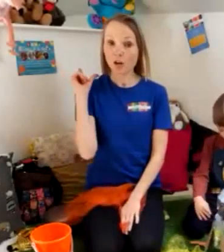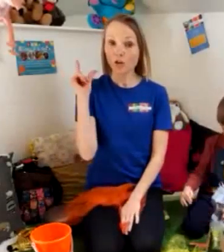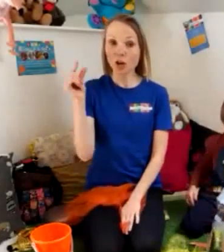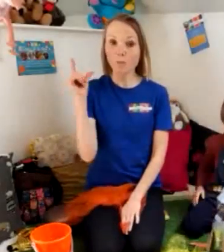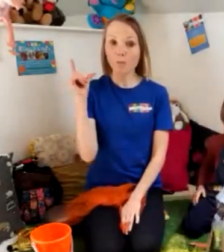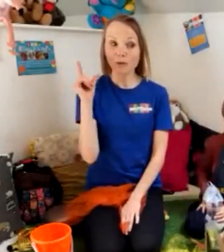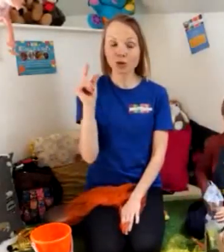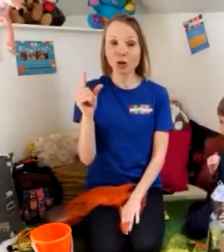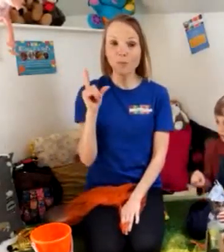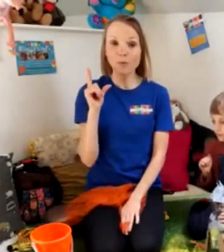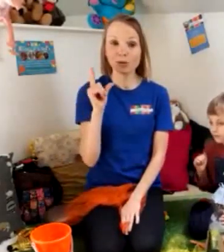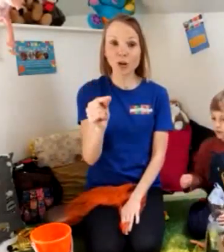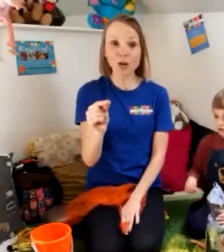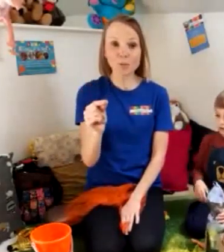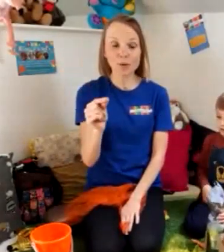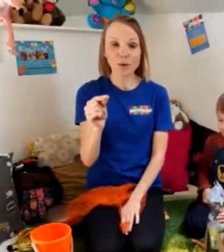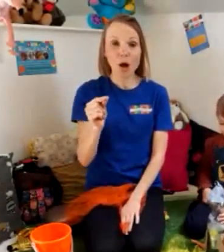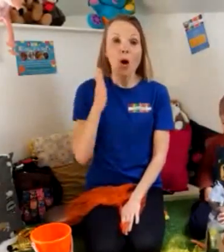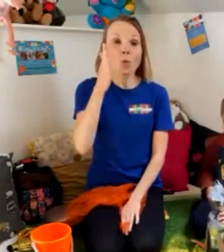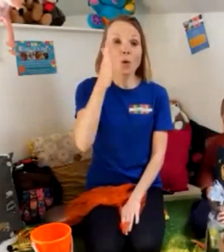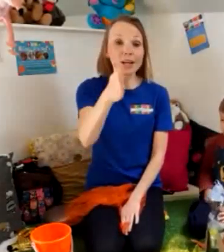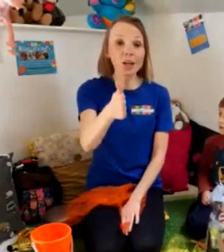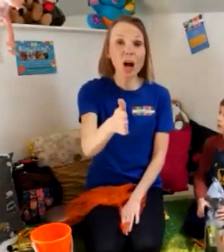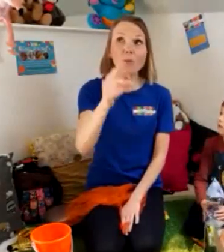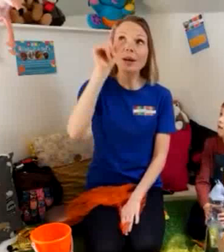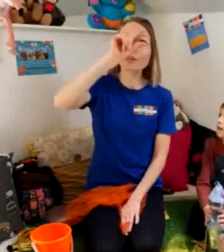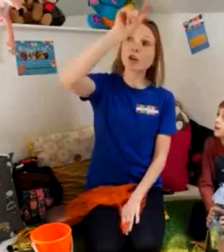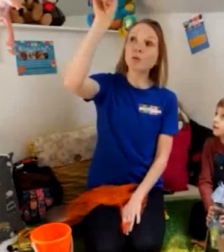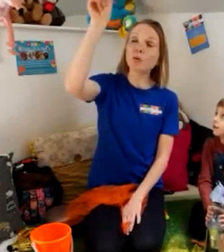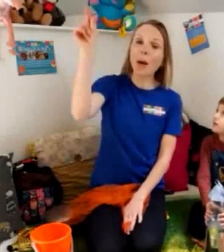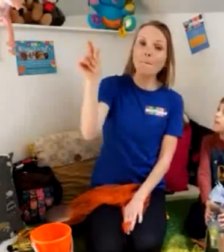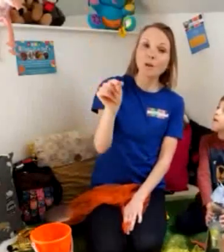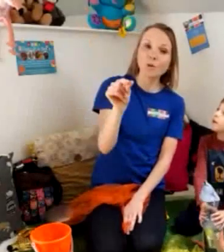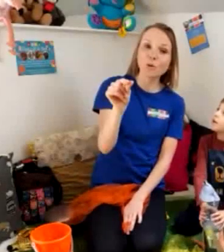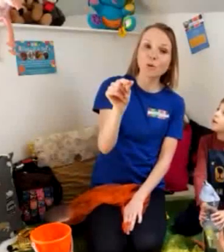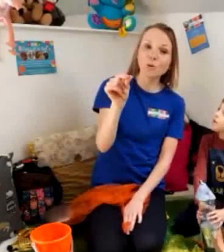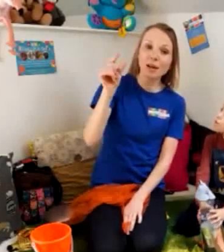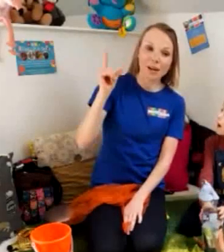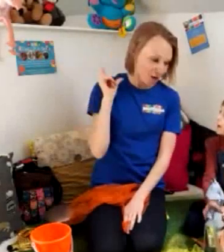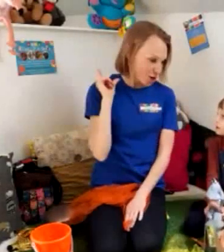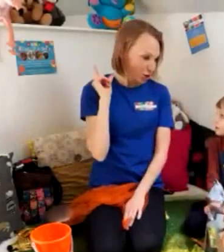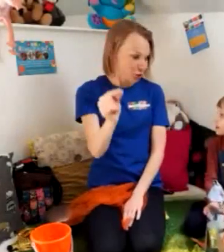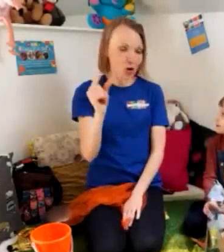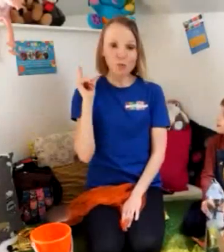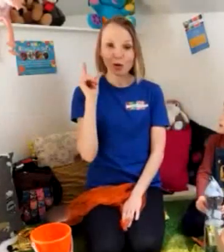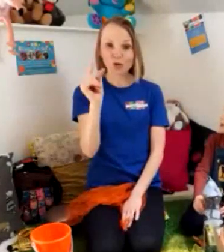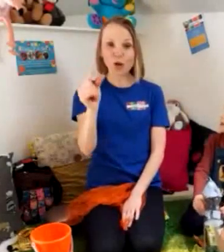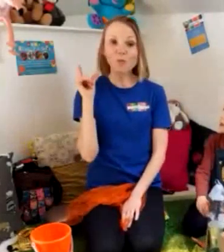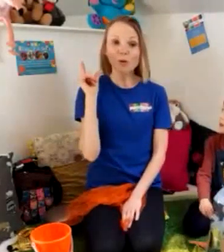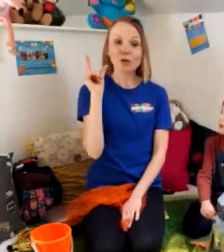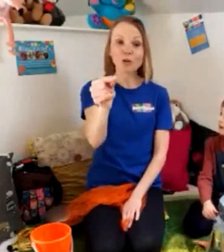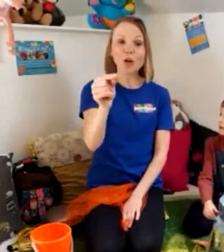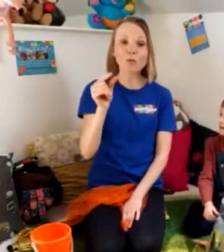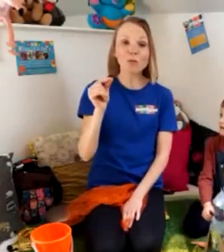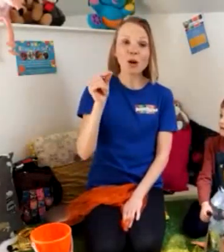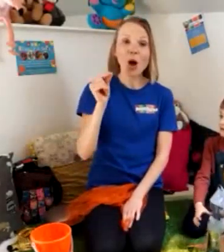Zoom, zoom, zoom, we're going to the moon. Zoom, zoom, zoom,